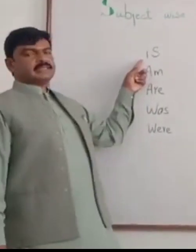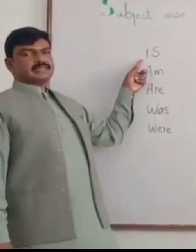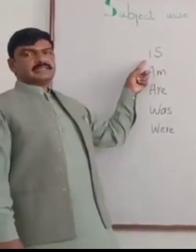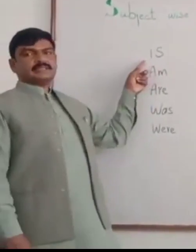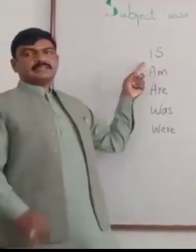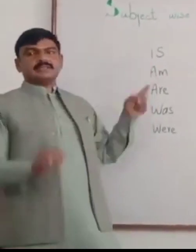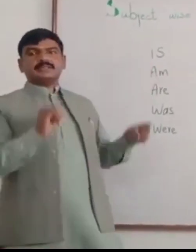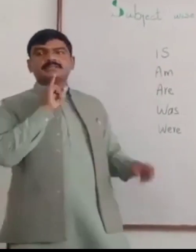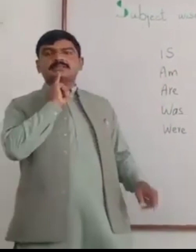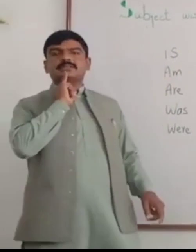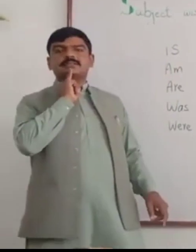is